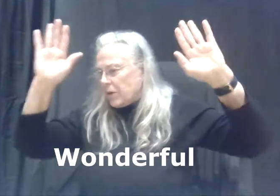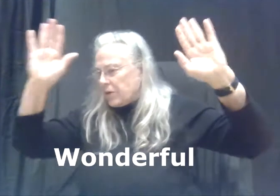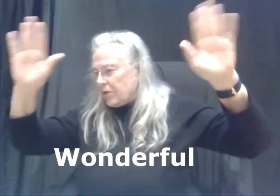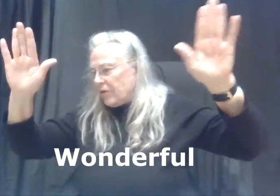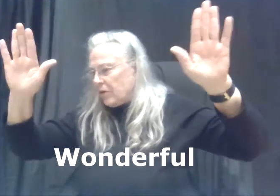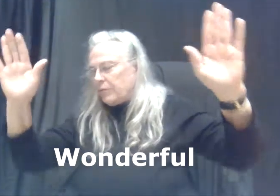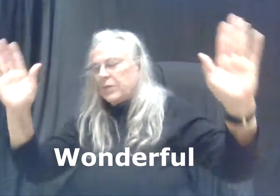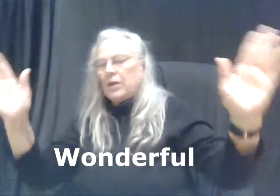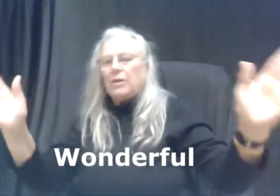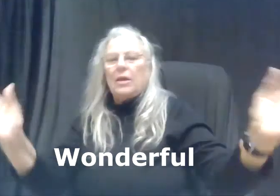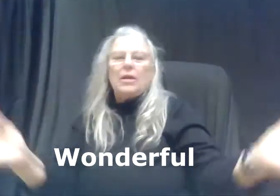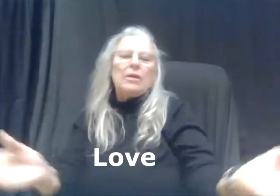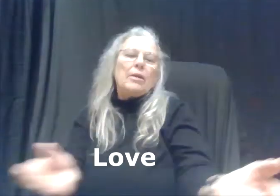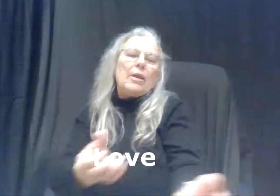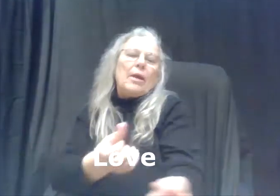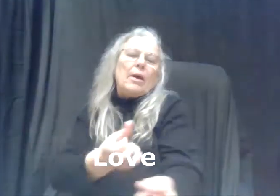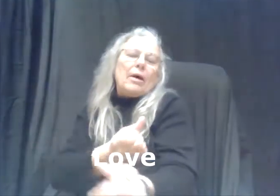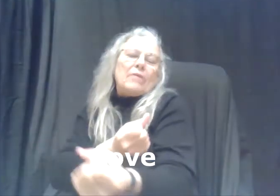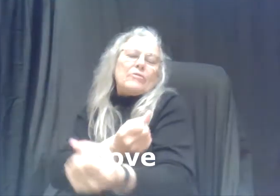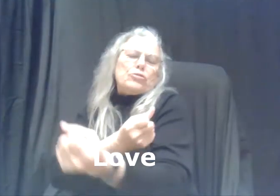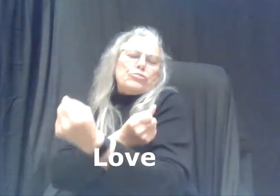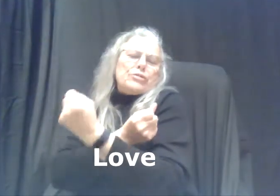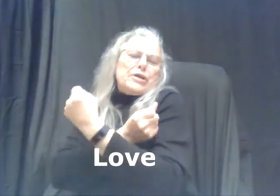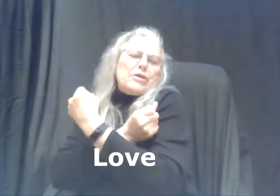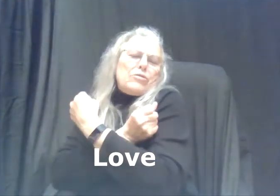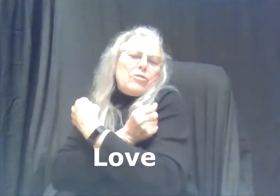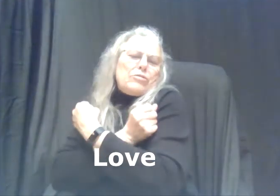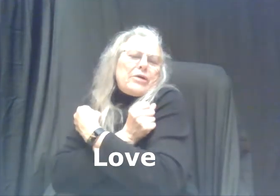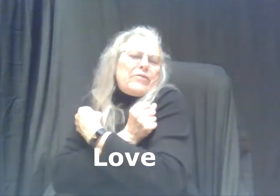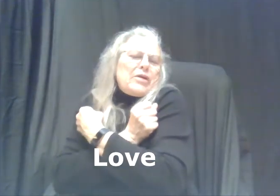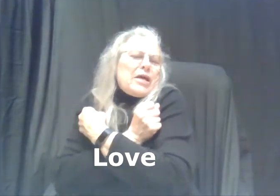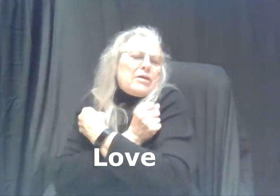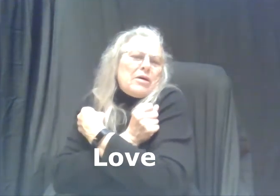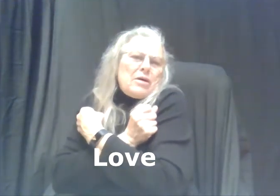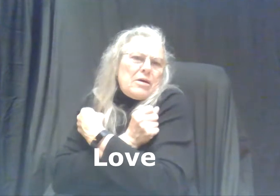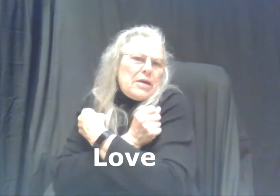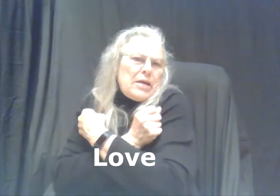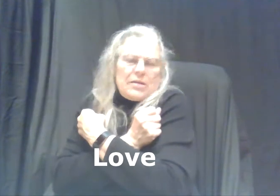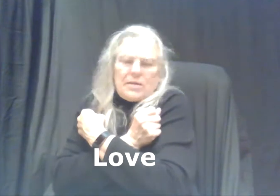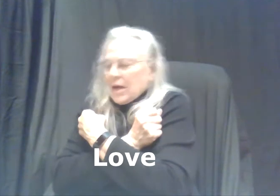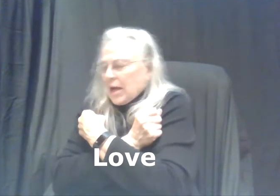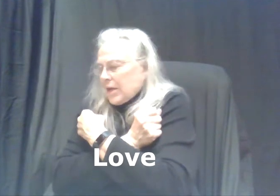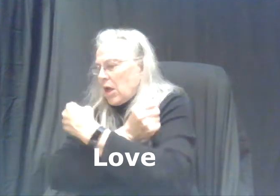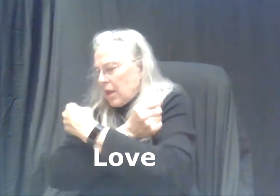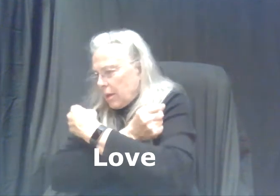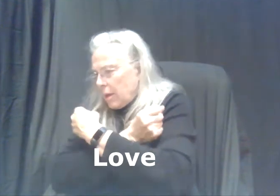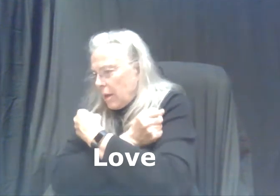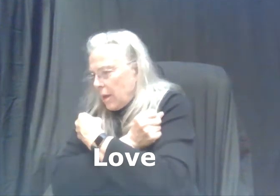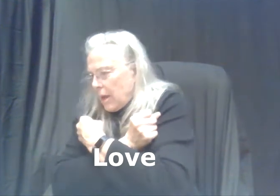Wonderful. Love. Ooh, get a hold of it and hug it tight. Love.